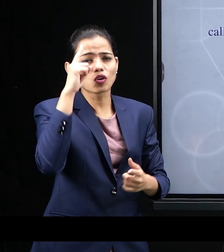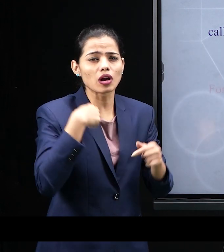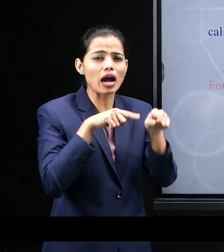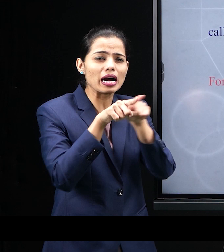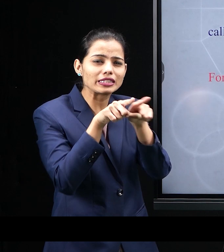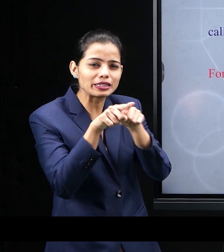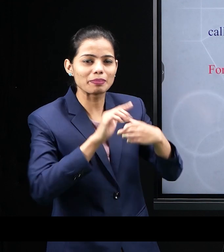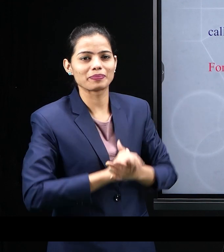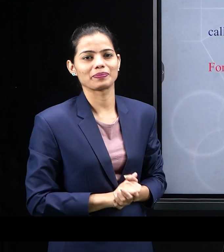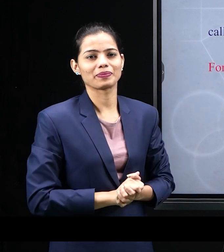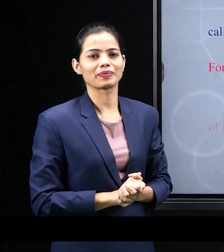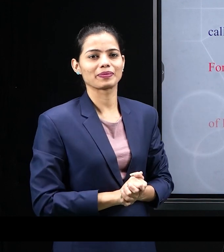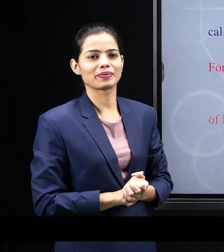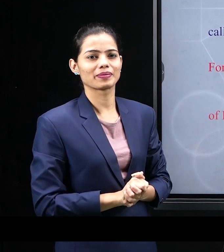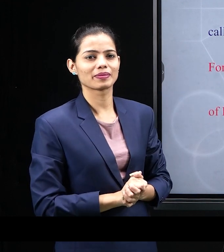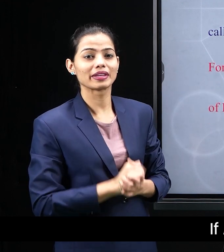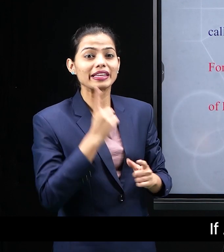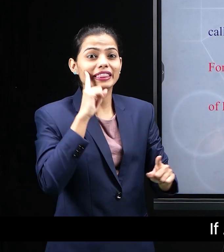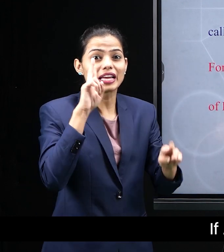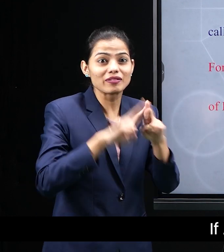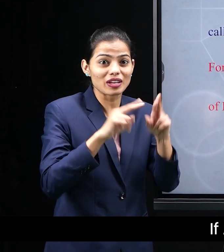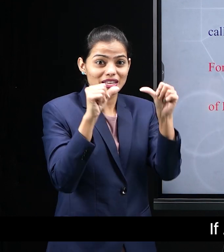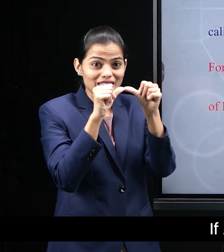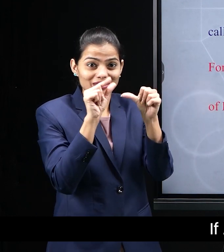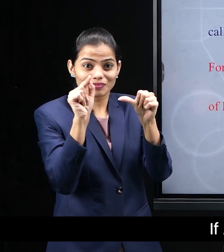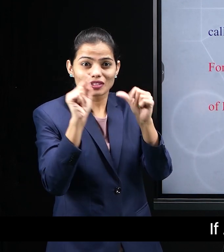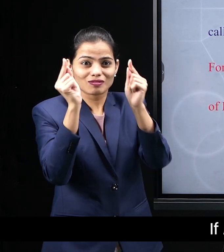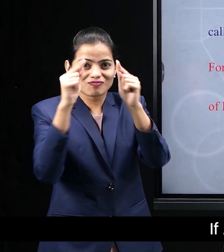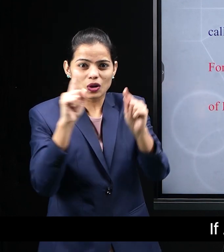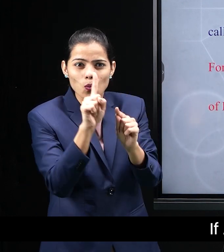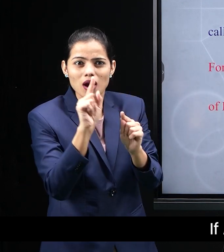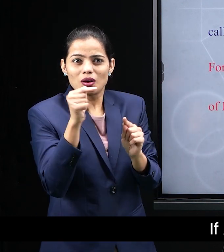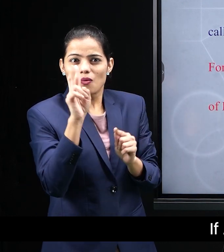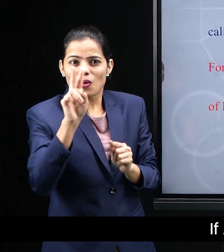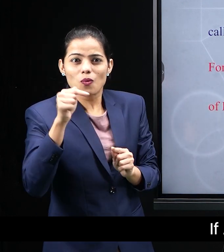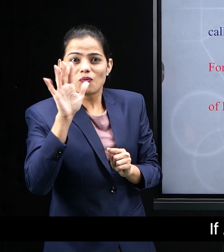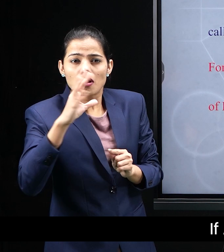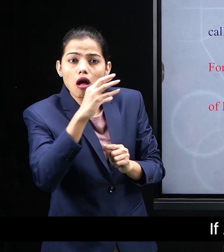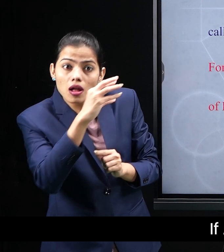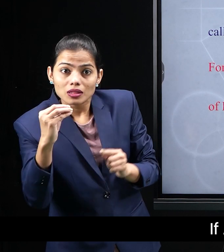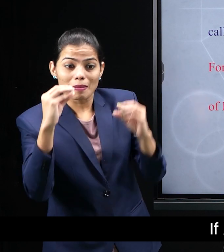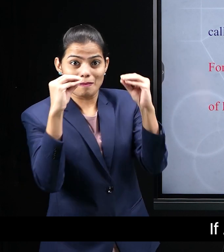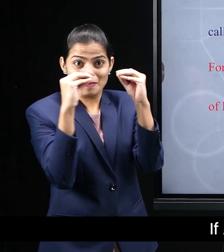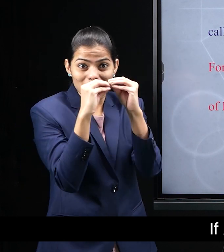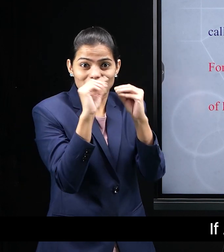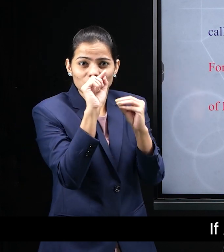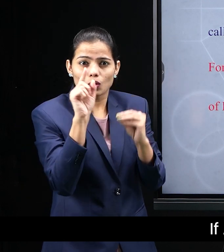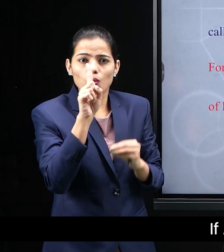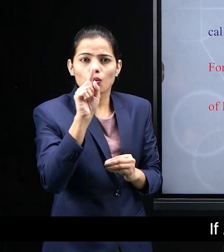For example, if A is equal to 1, 2, 5 and B is equal to